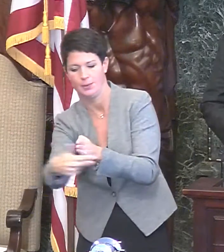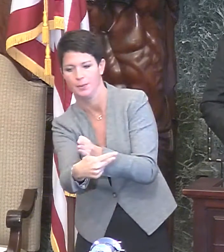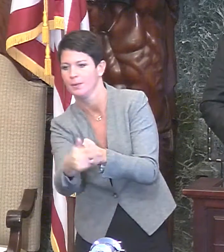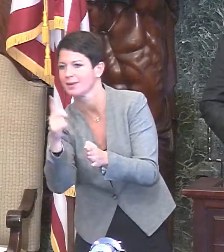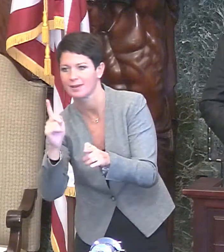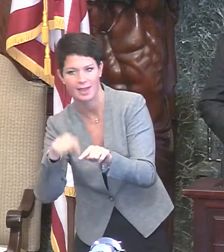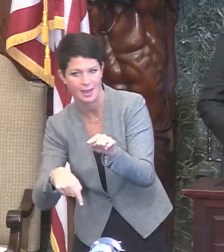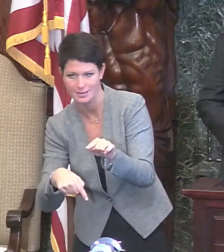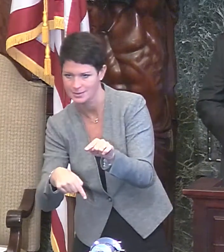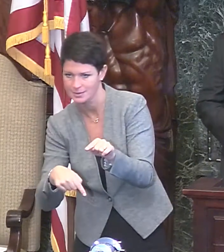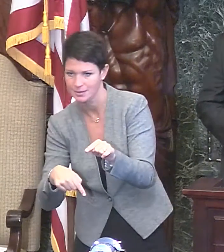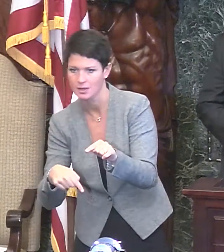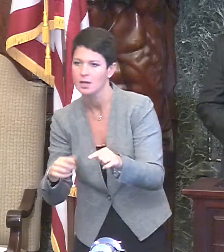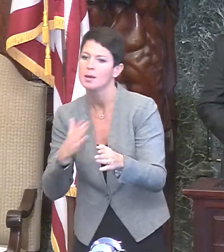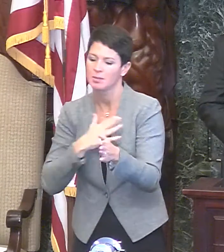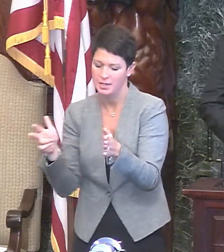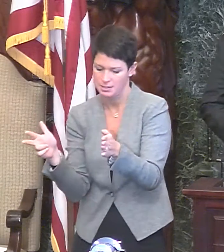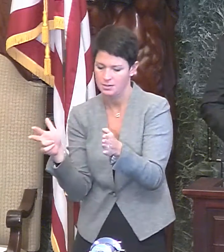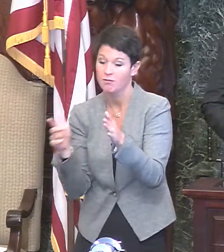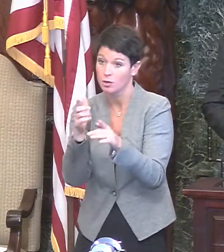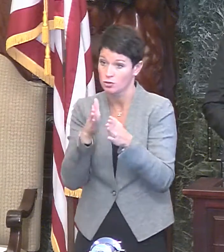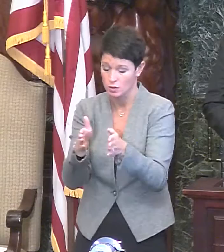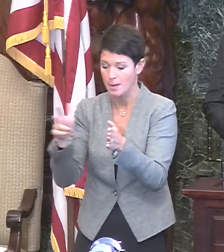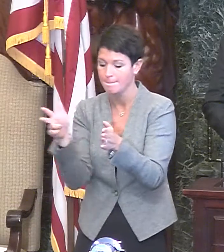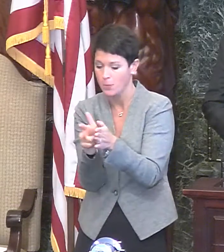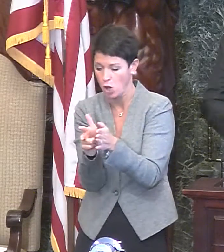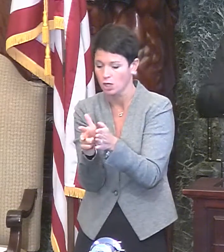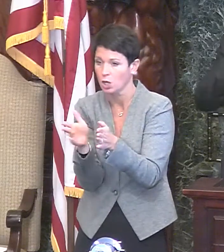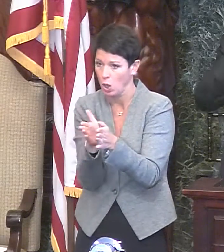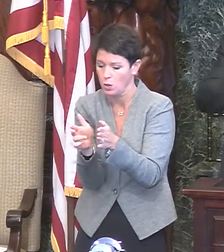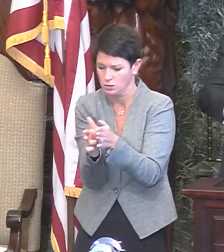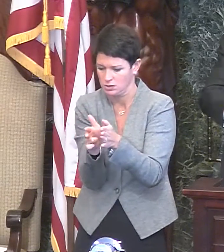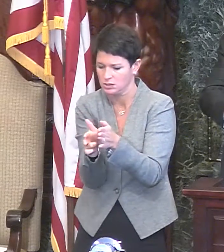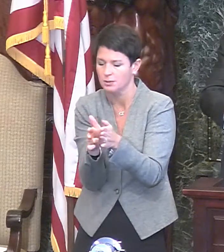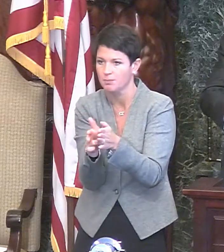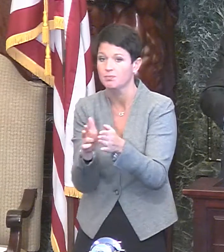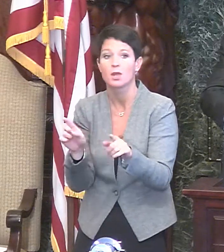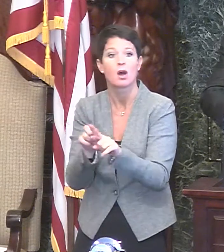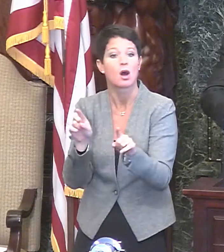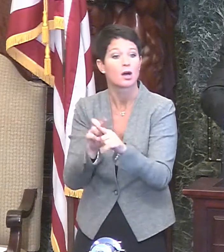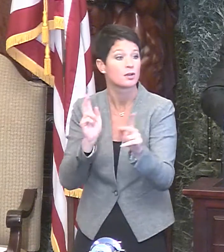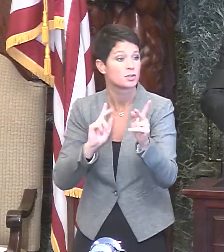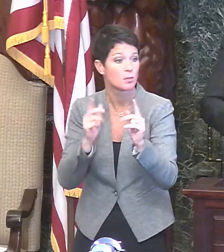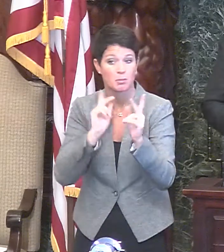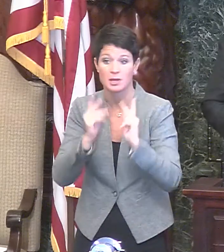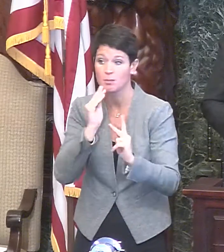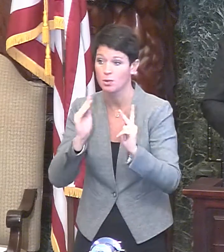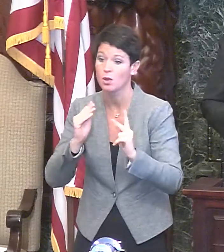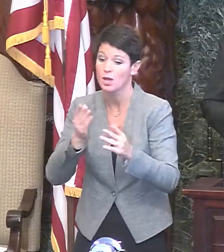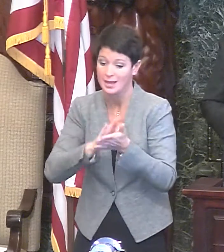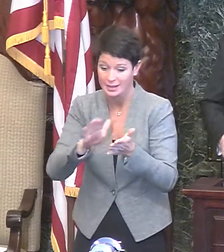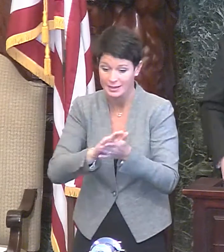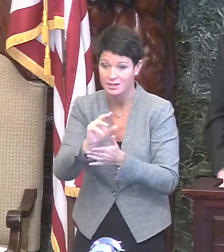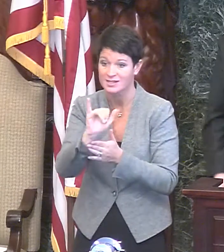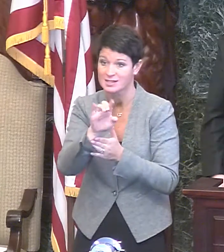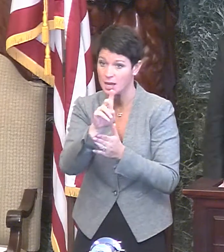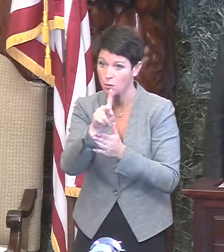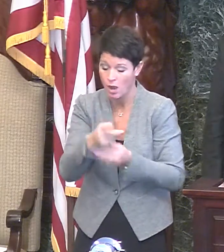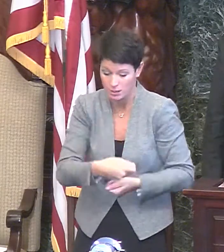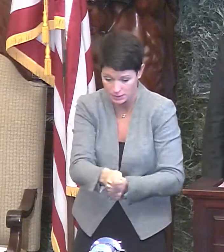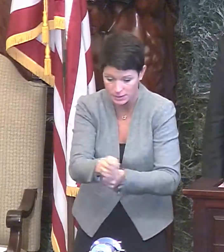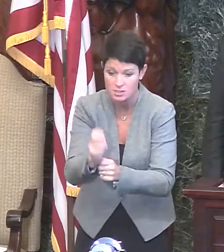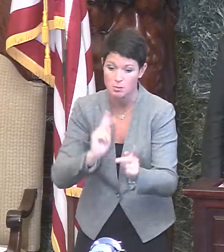turning or proceeding through streets. We ask that property owners clear their sidewalks so that pedestrians can stay on